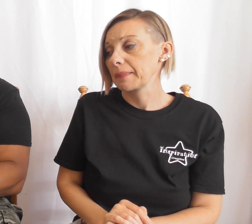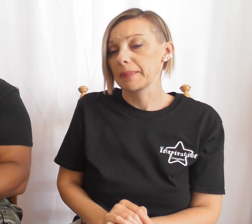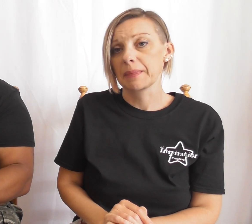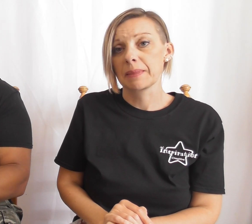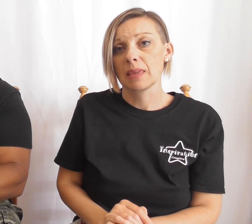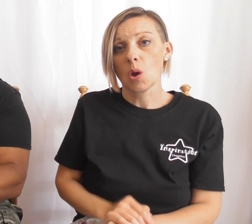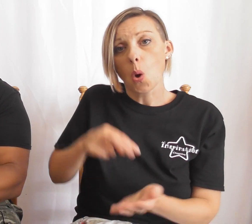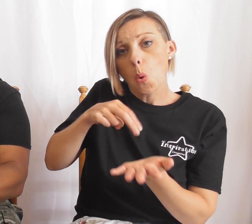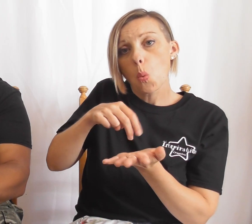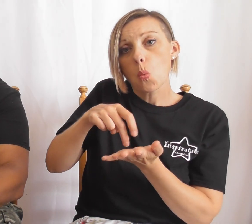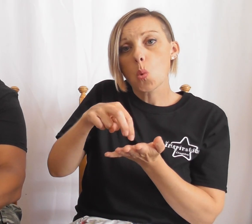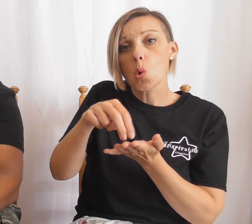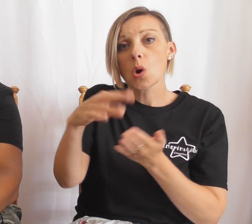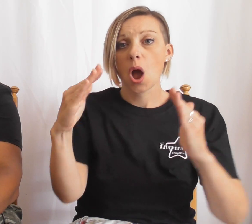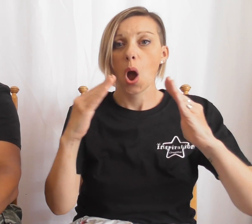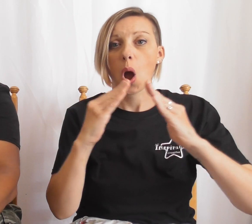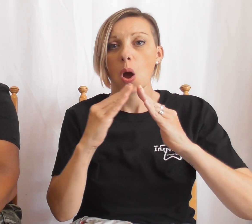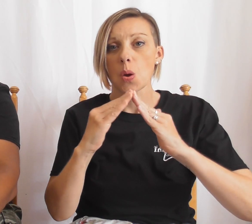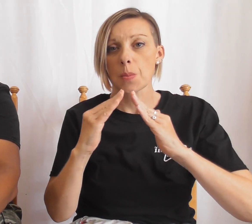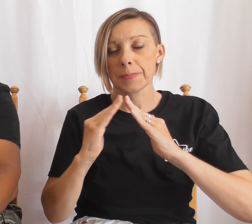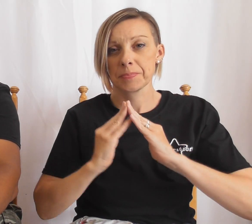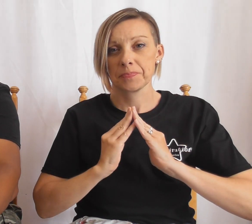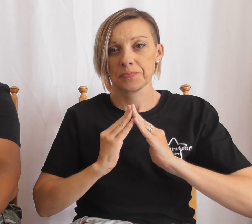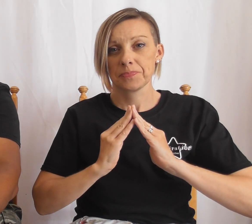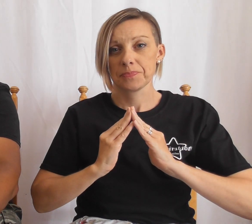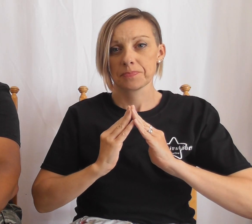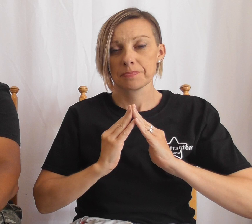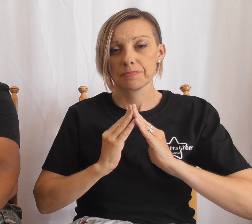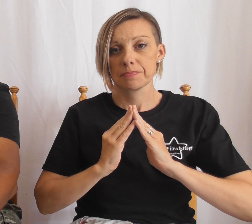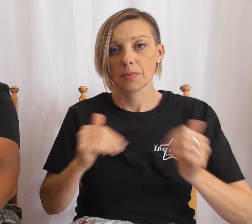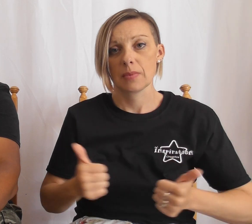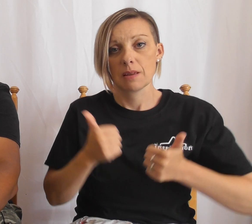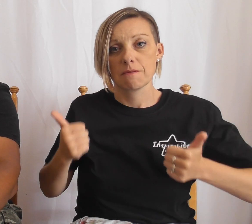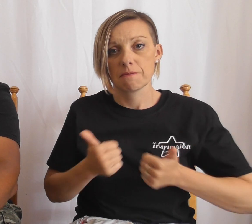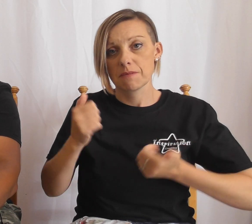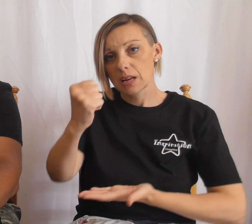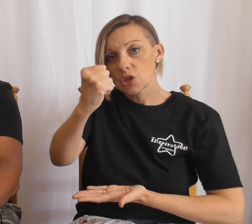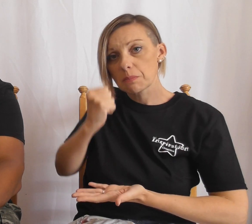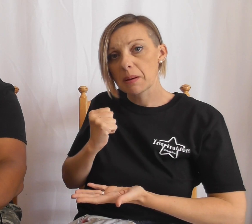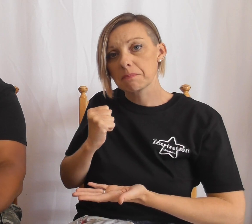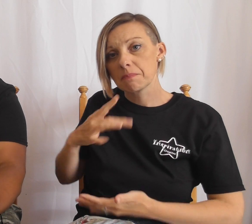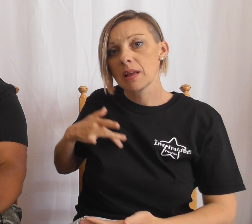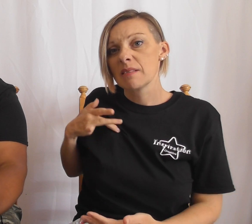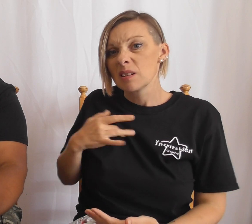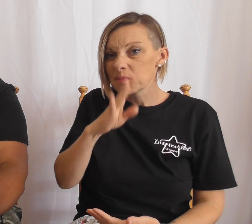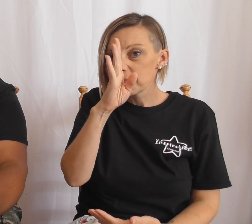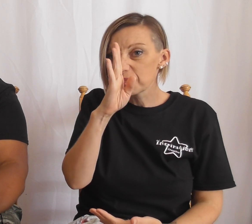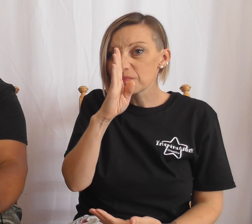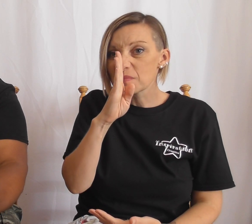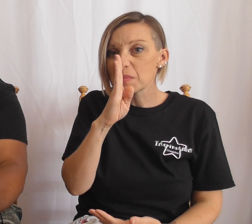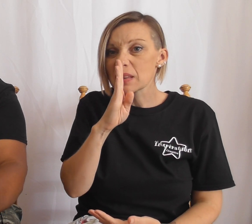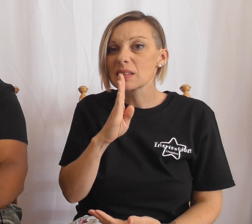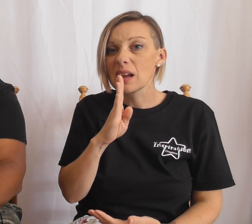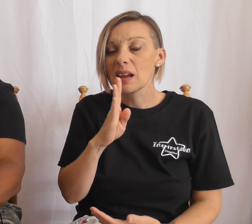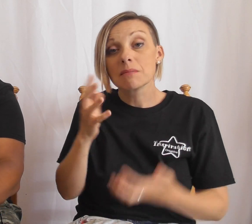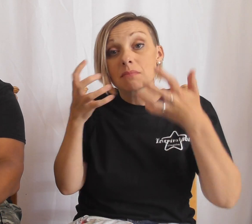Oh, George is walking home after the pub. He's feeling a bit sad. I think his cat's come to like him, come up to